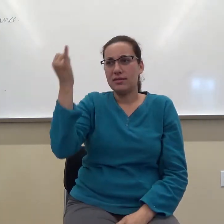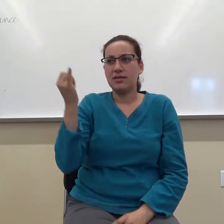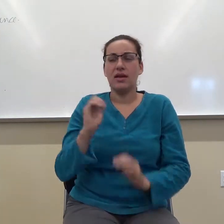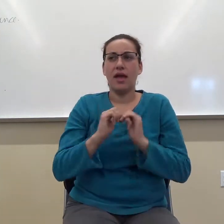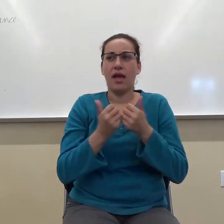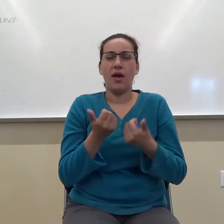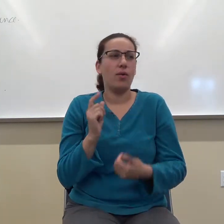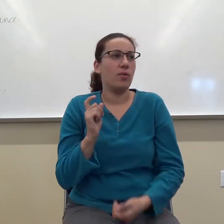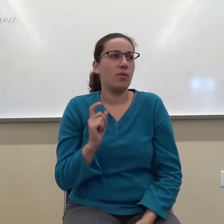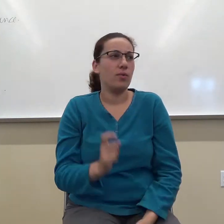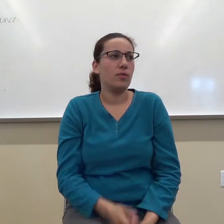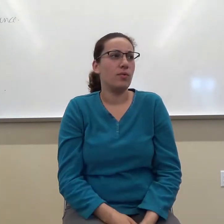Which I just handed back to you.